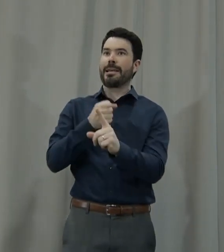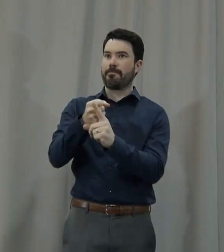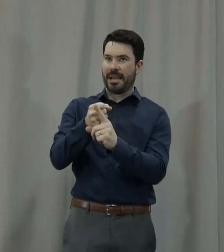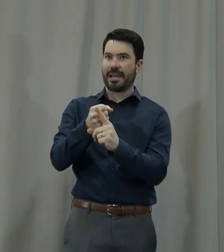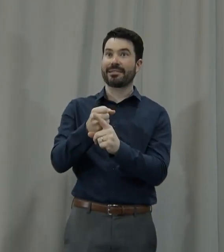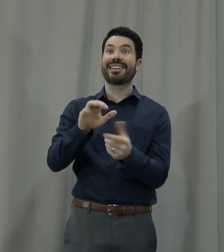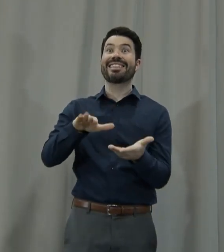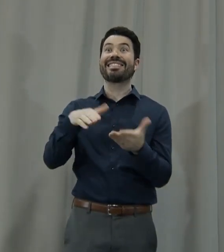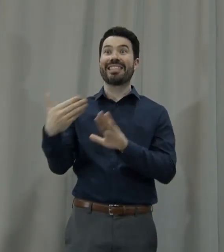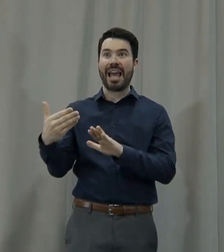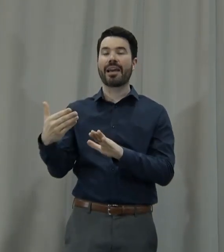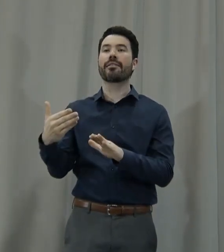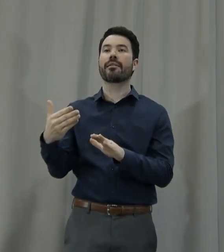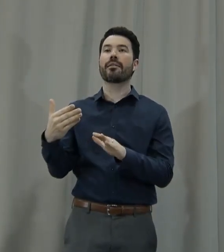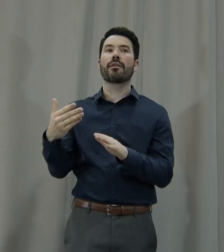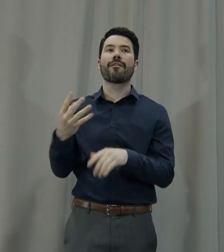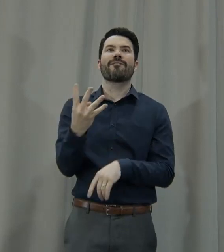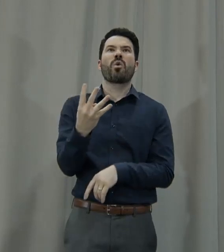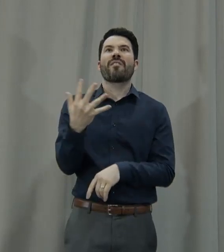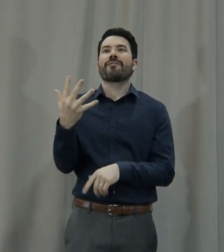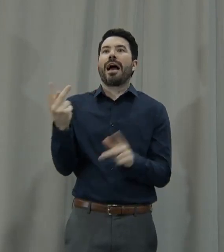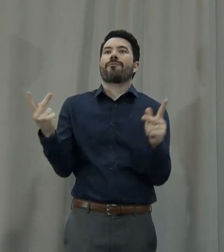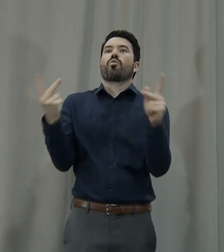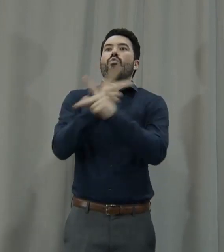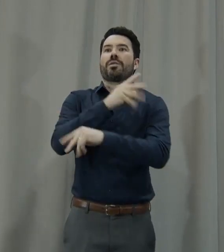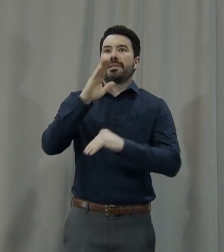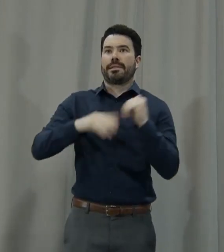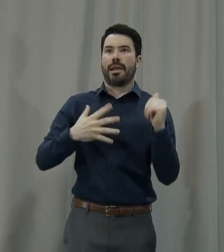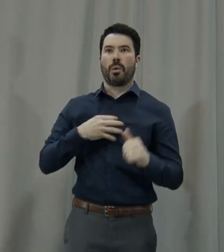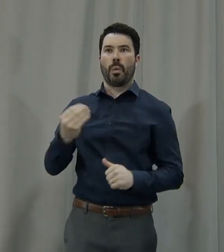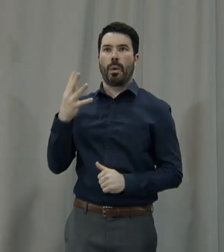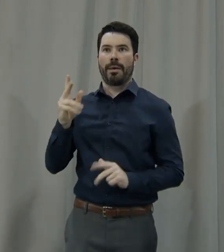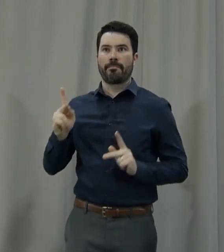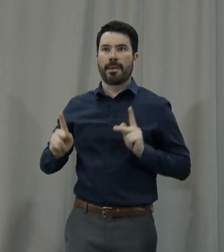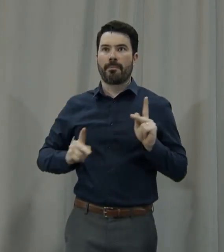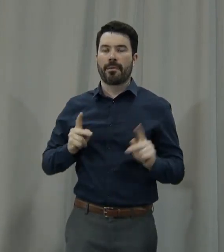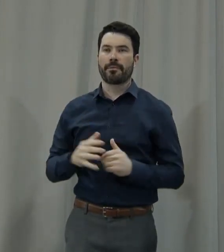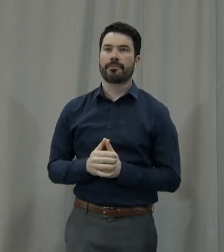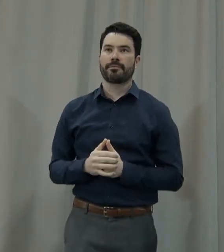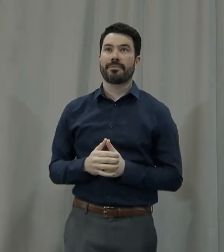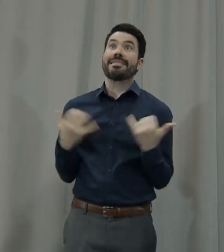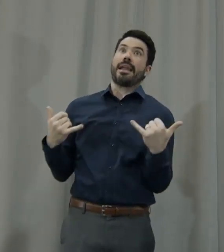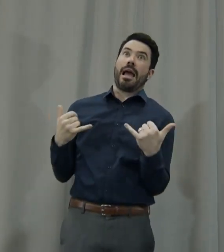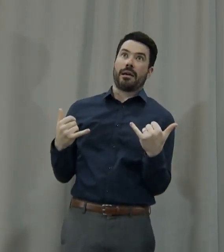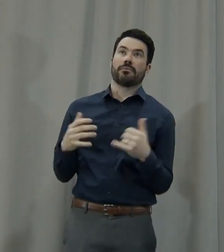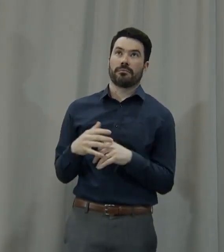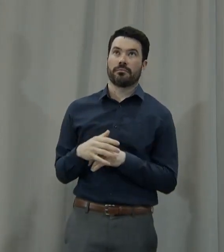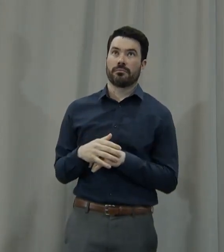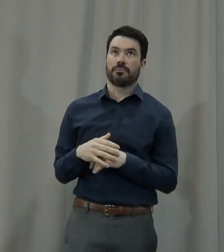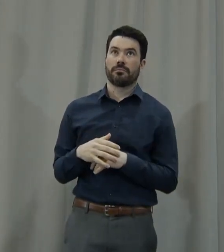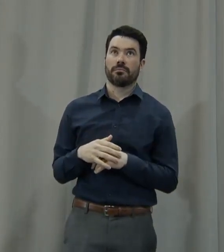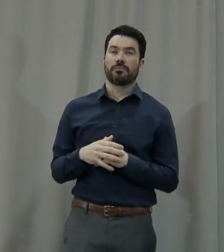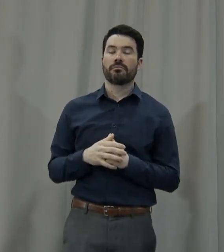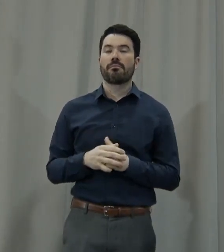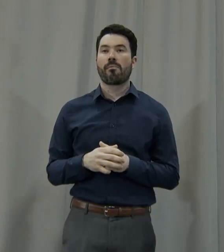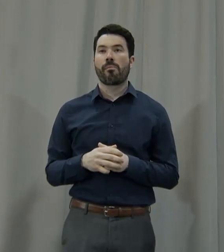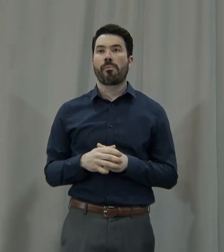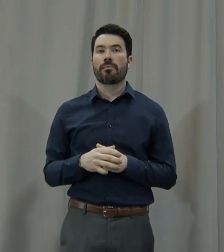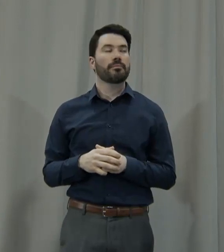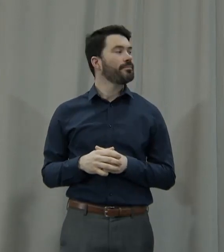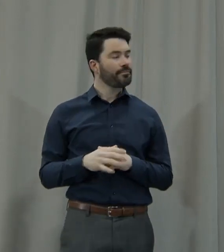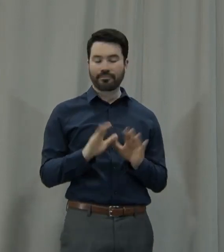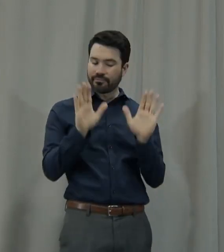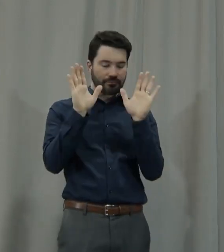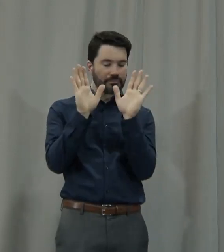times greater than their white citizens, than our white citizens. This is not